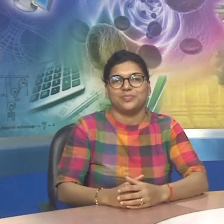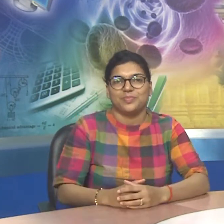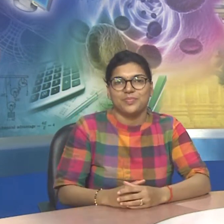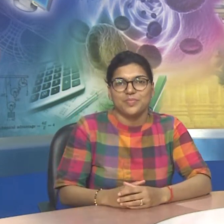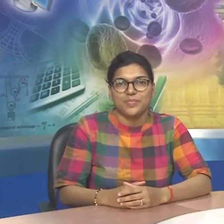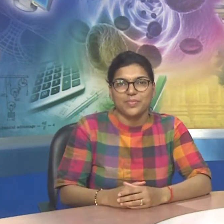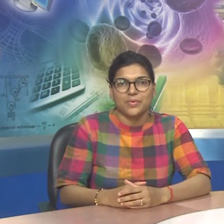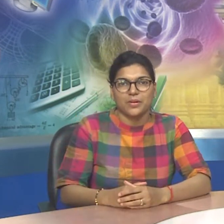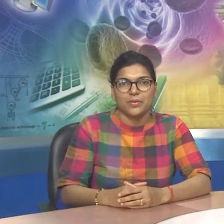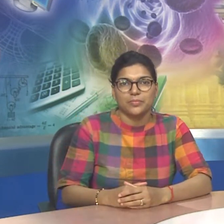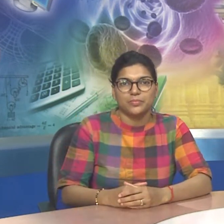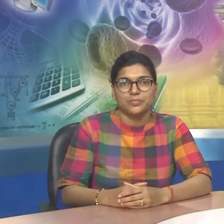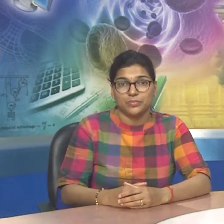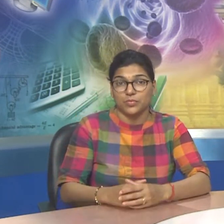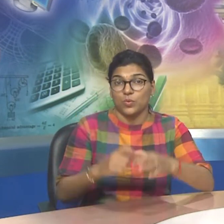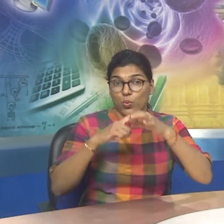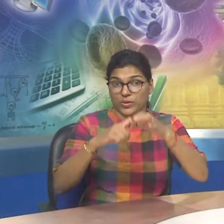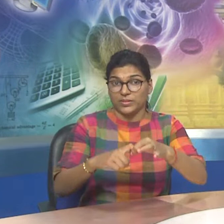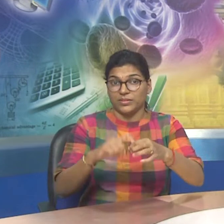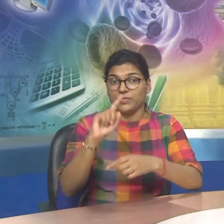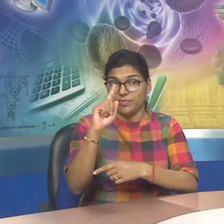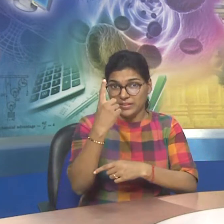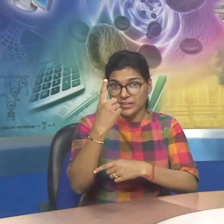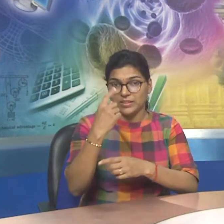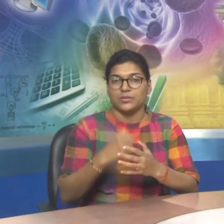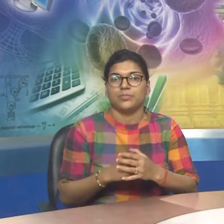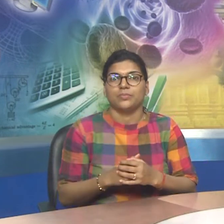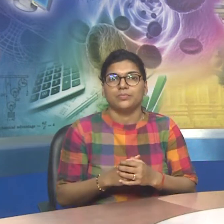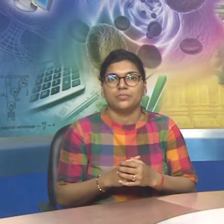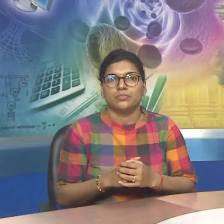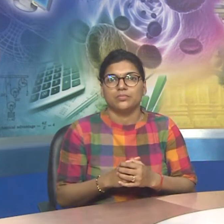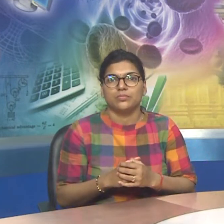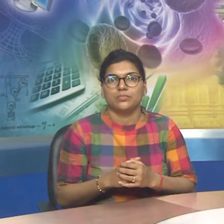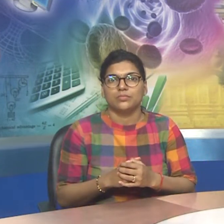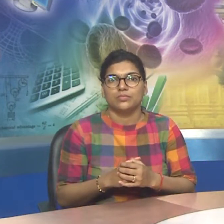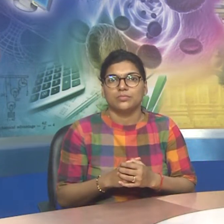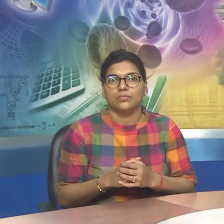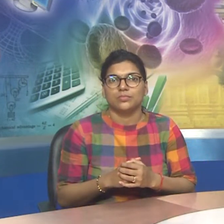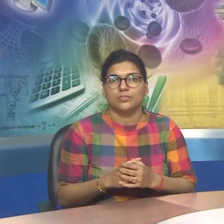answers. Let's get started. Question number 1.